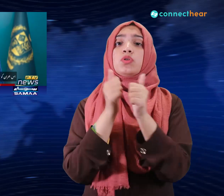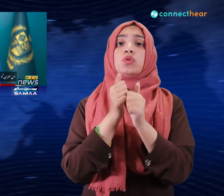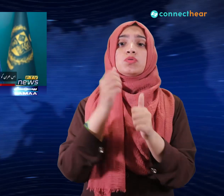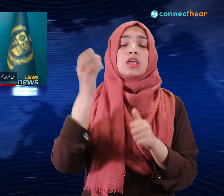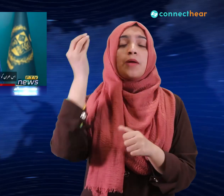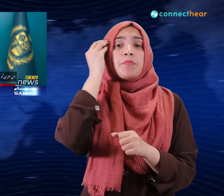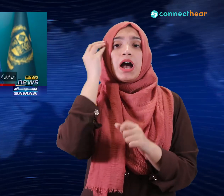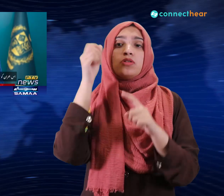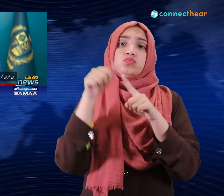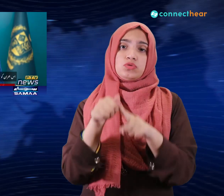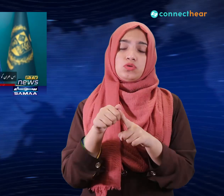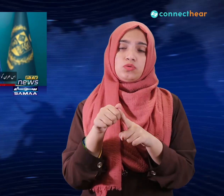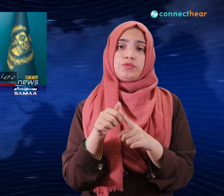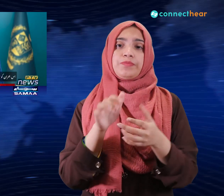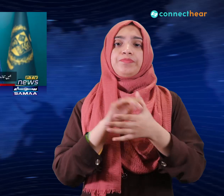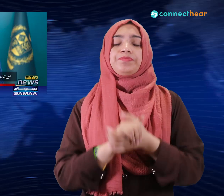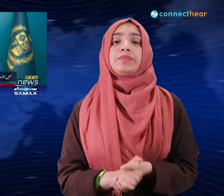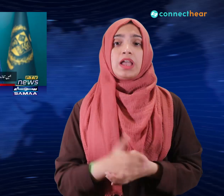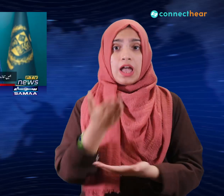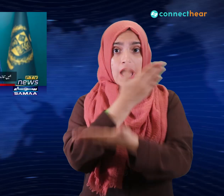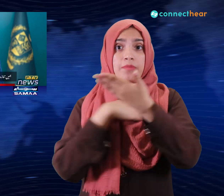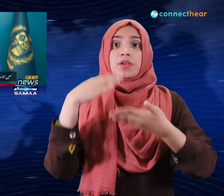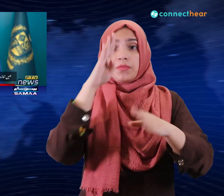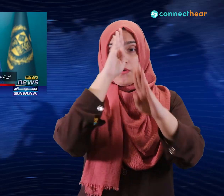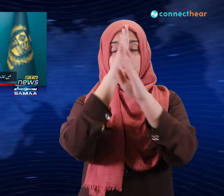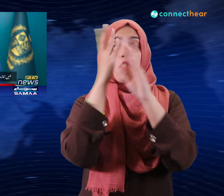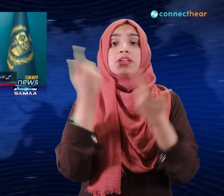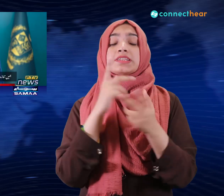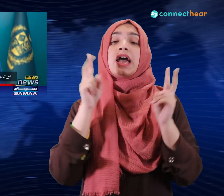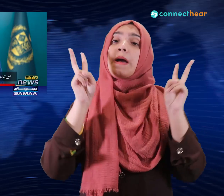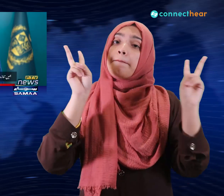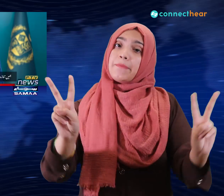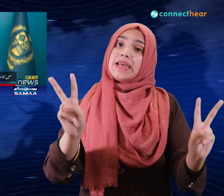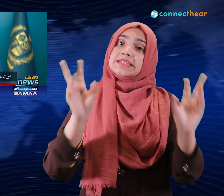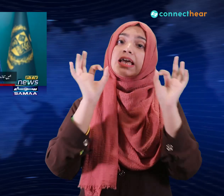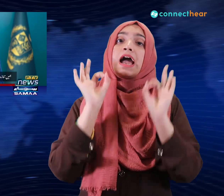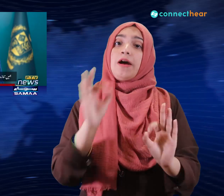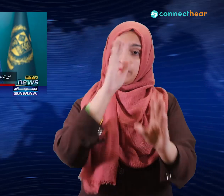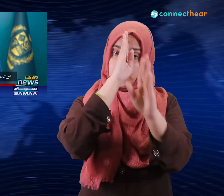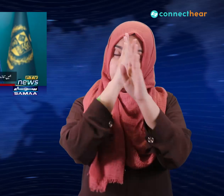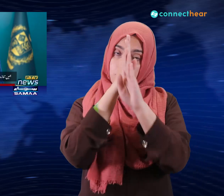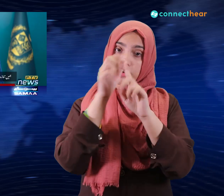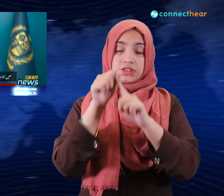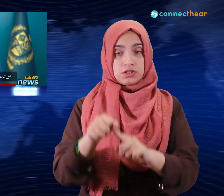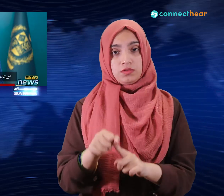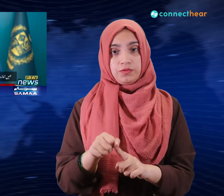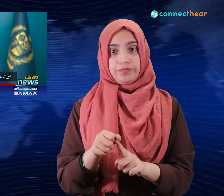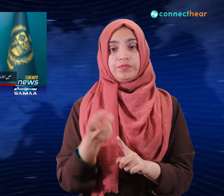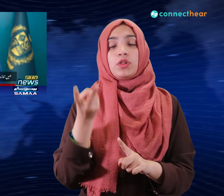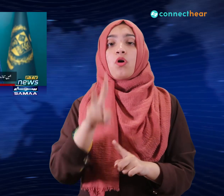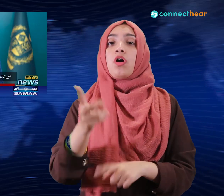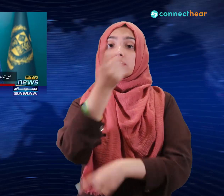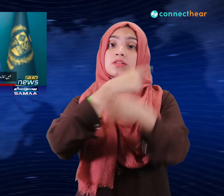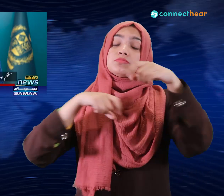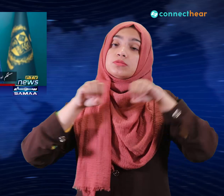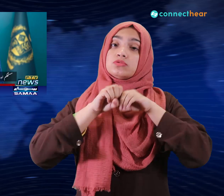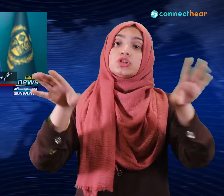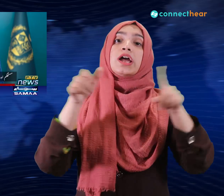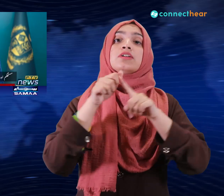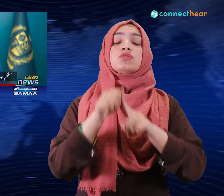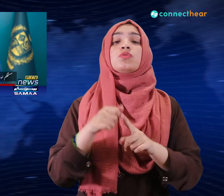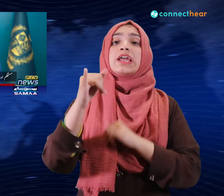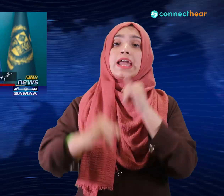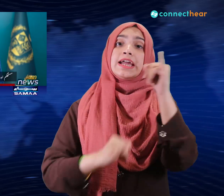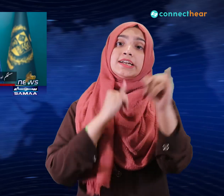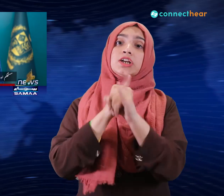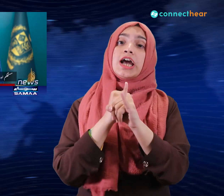of the UN Charter. We must focus on peaceful and just resolutions of disputes and promote